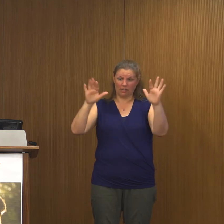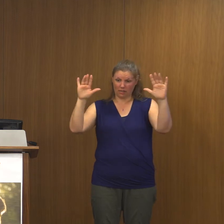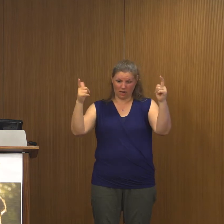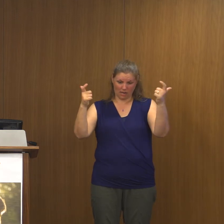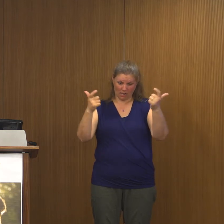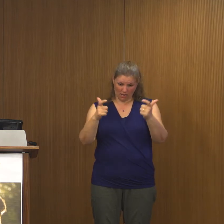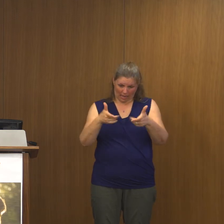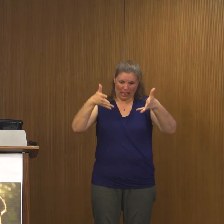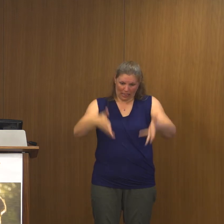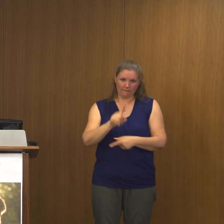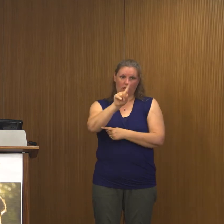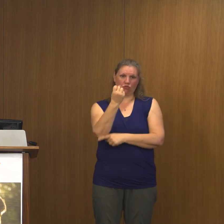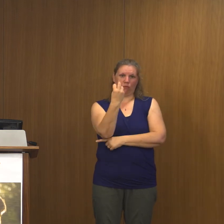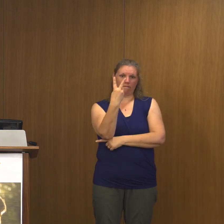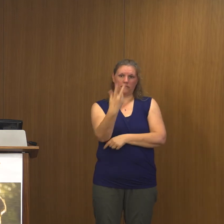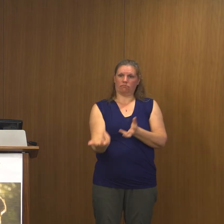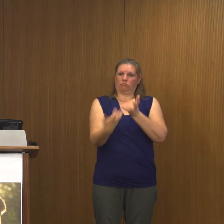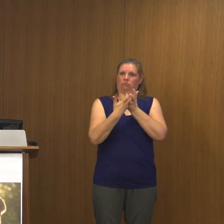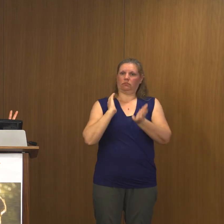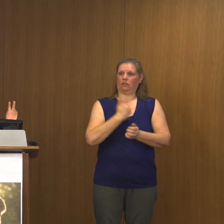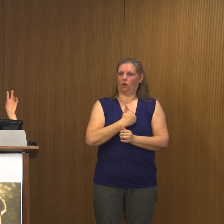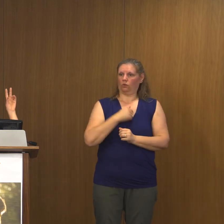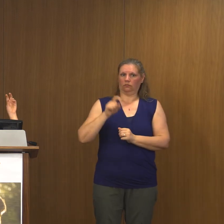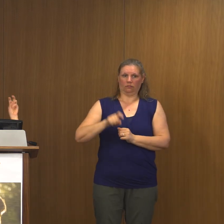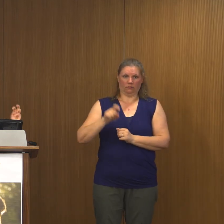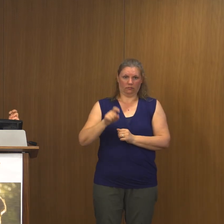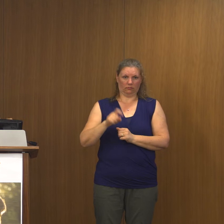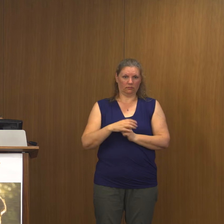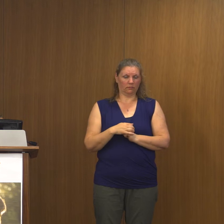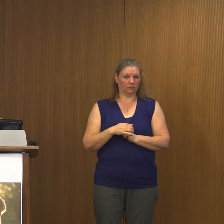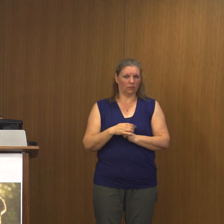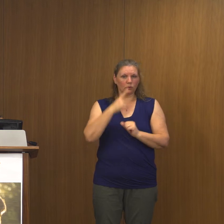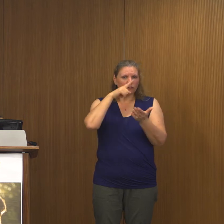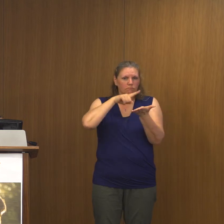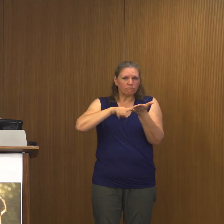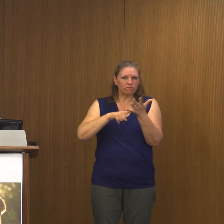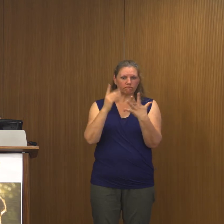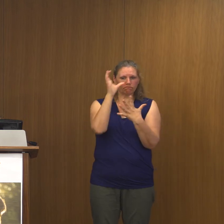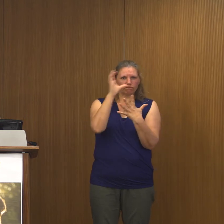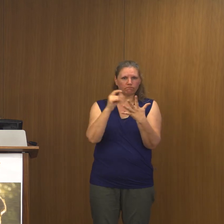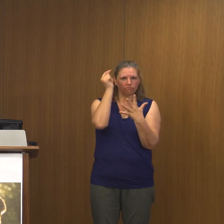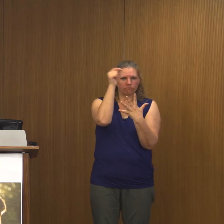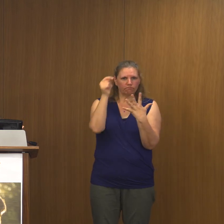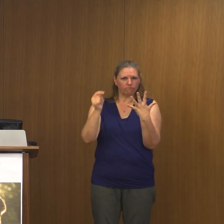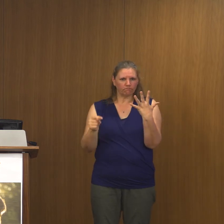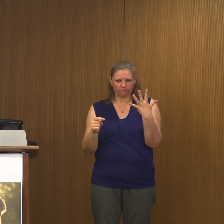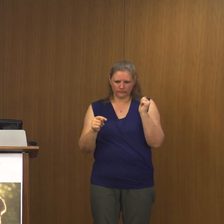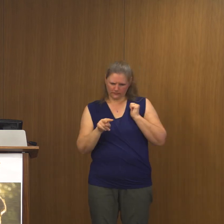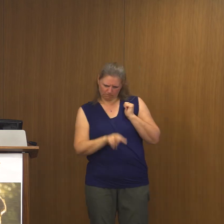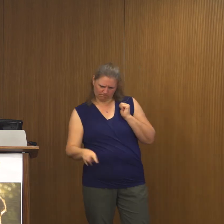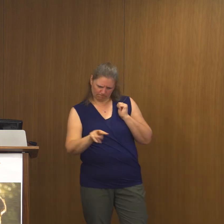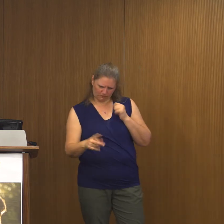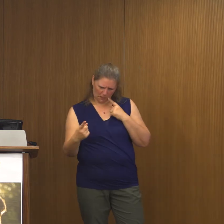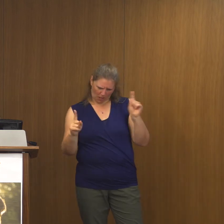our criteria. And looking especially for what we call key ingredients, so which is really what works,